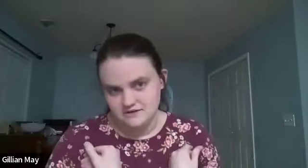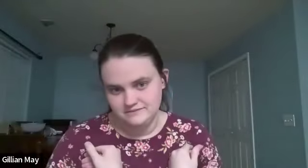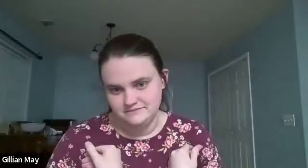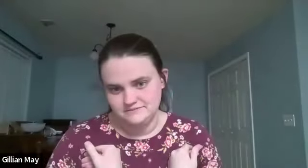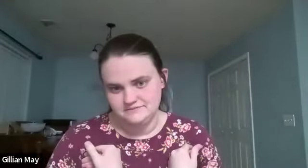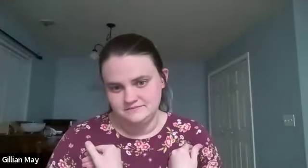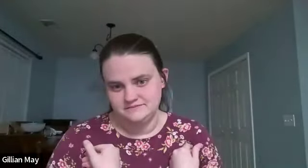Tired.